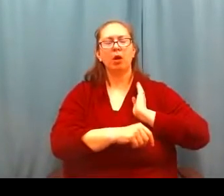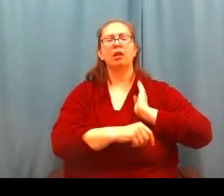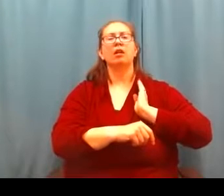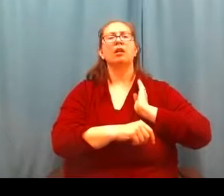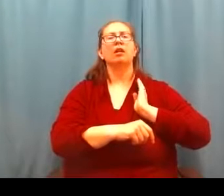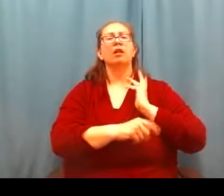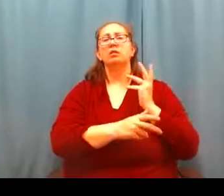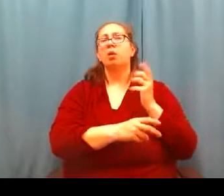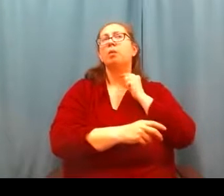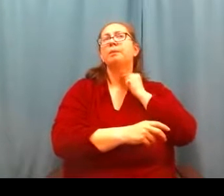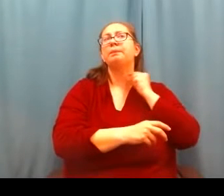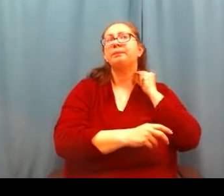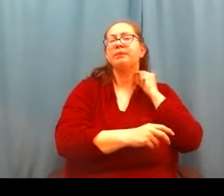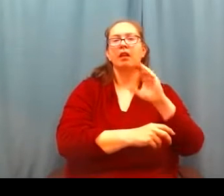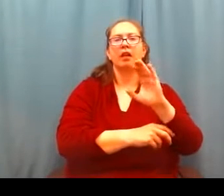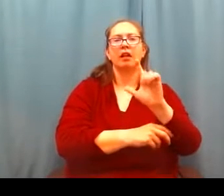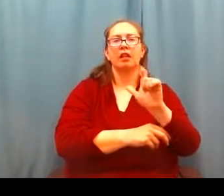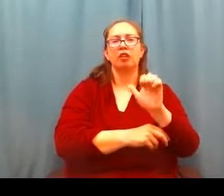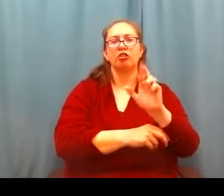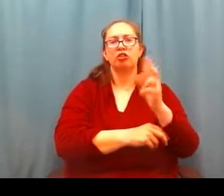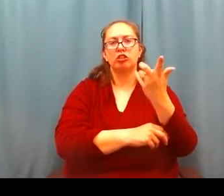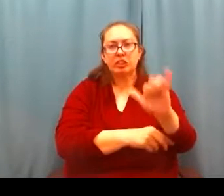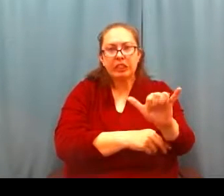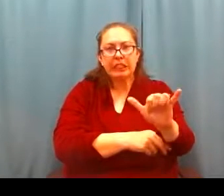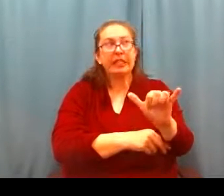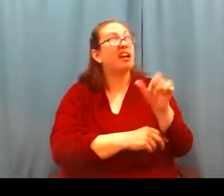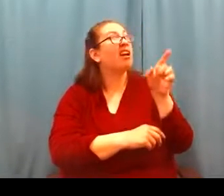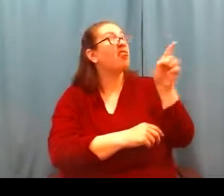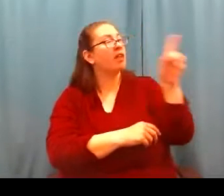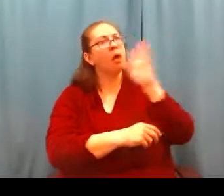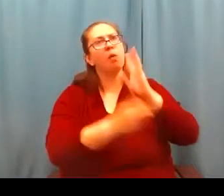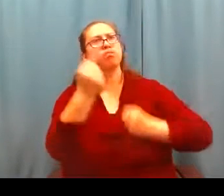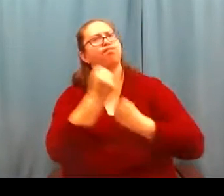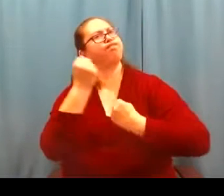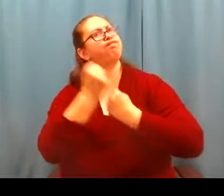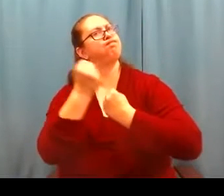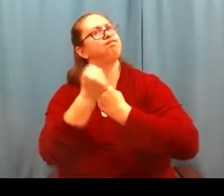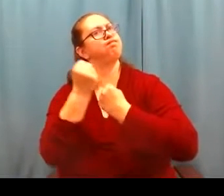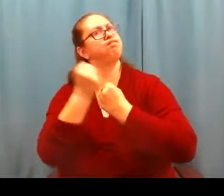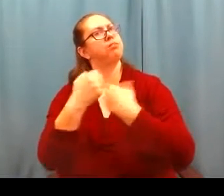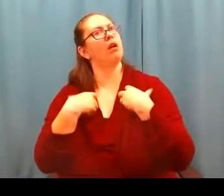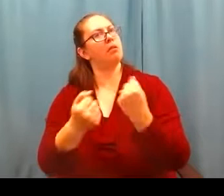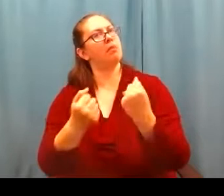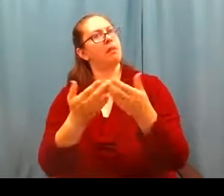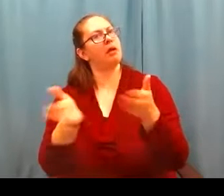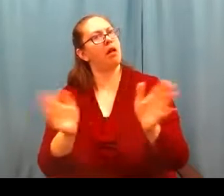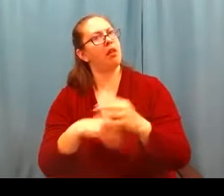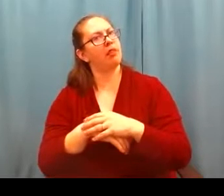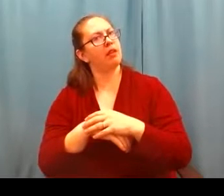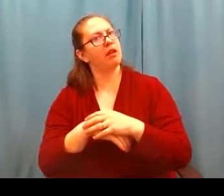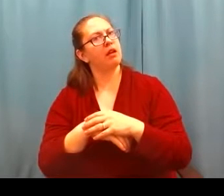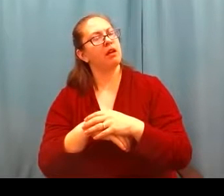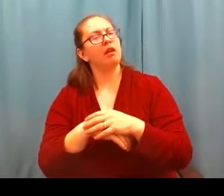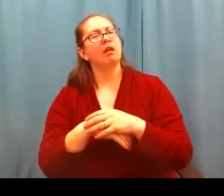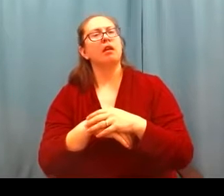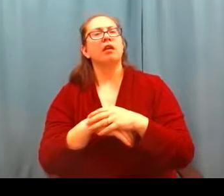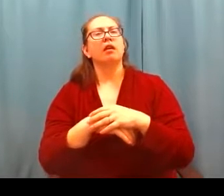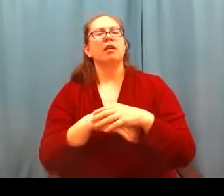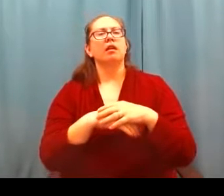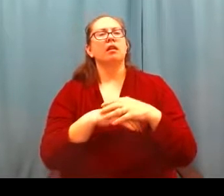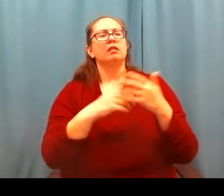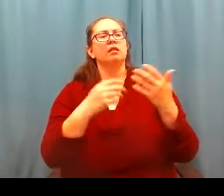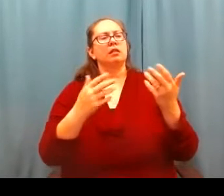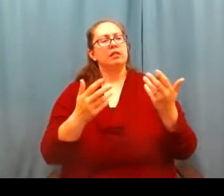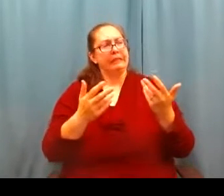clergy can become essentially public health champions. So informing them about what we're seeing at the Department of Public Health and giving